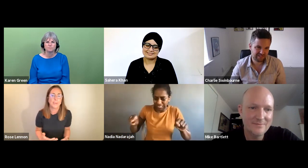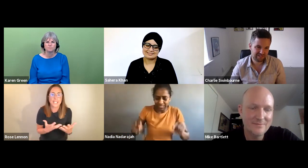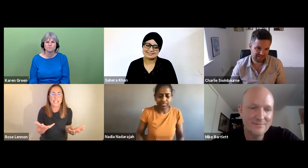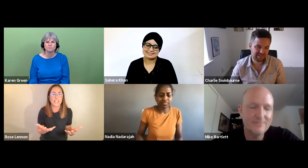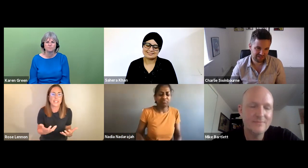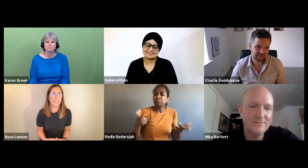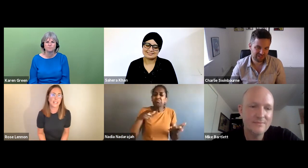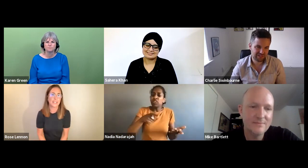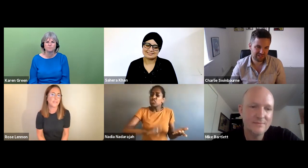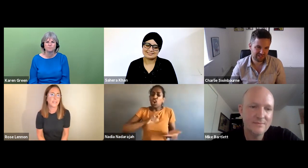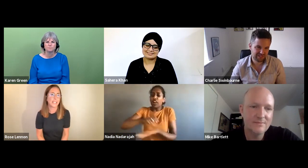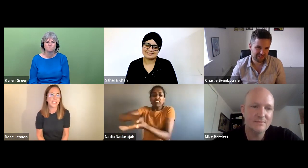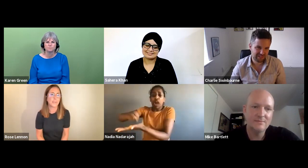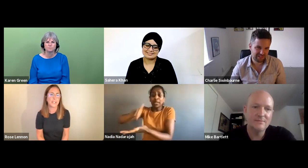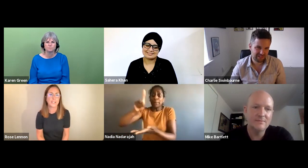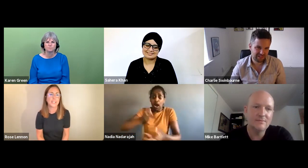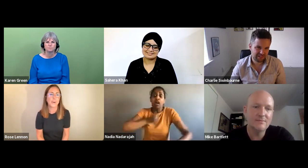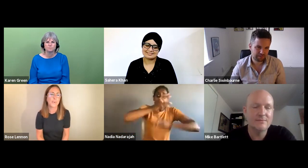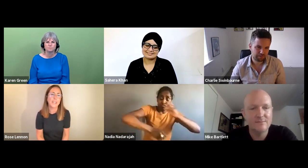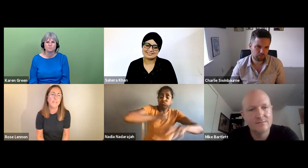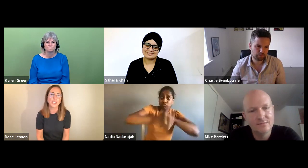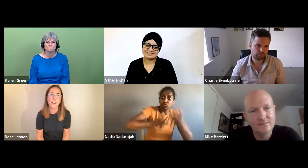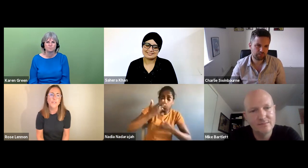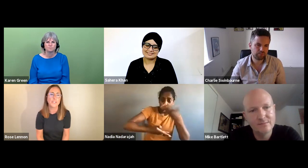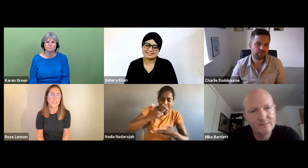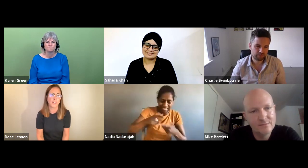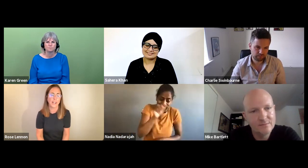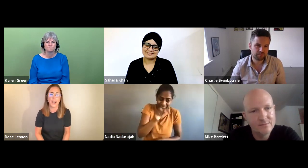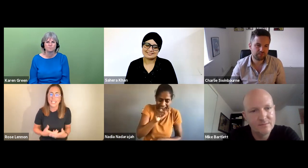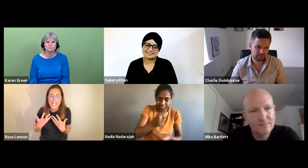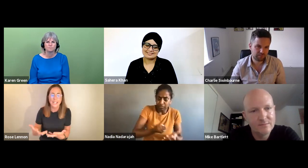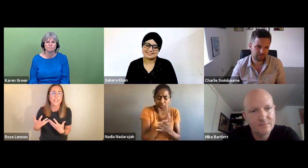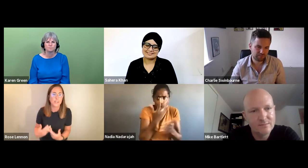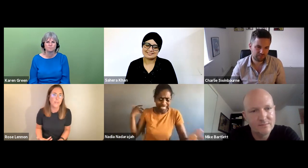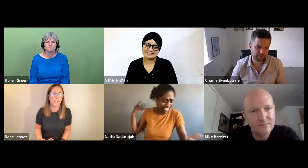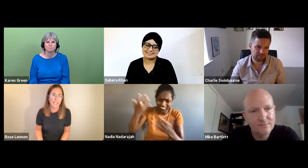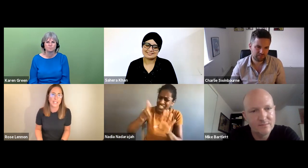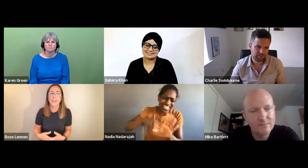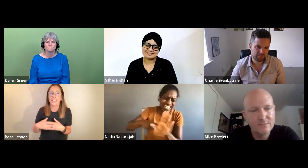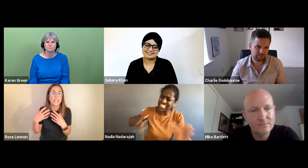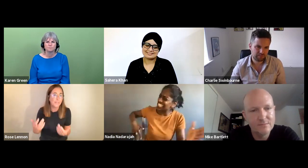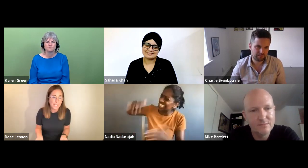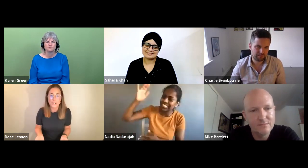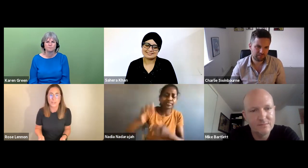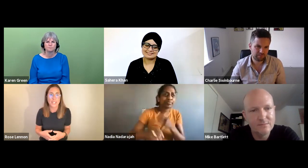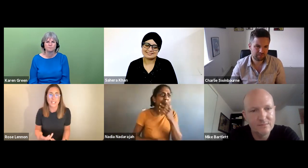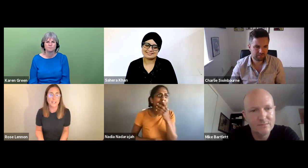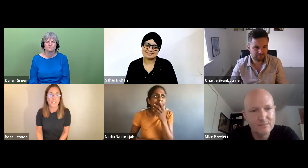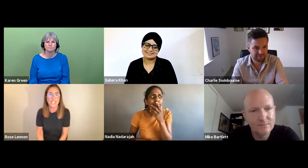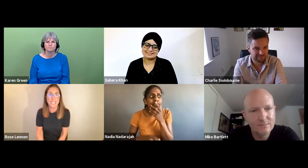because English is such a different language. And so I was never very confident to write. I could tell stories, I could develop stories. I'd done it for years and